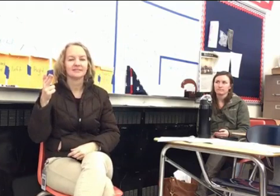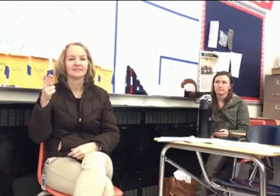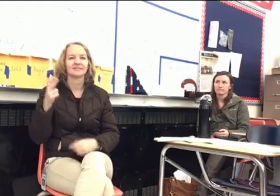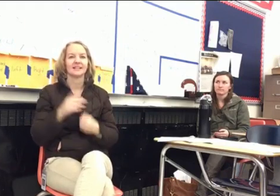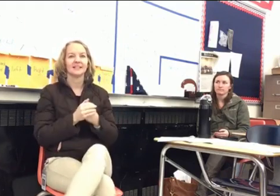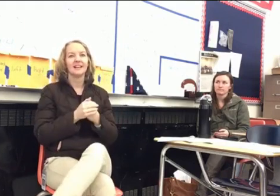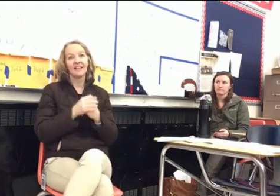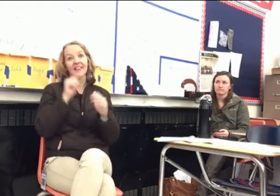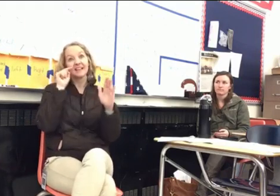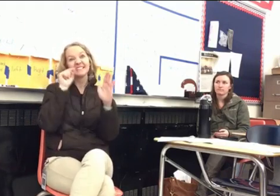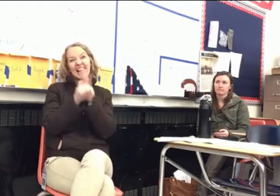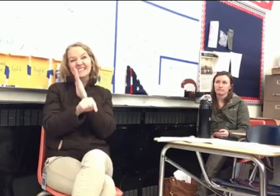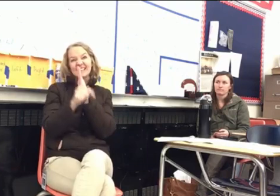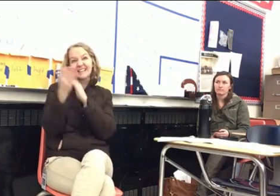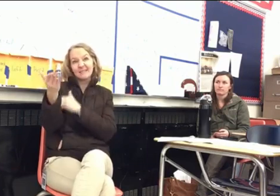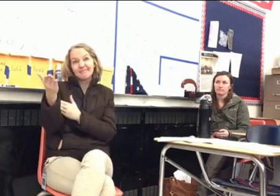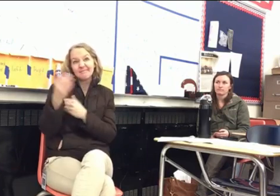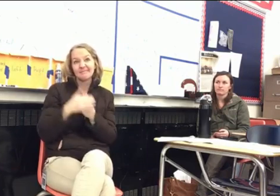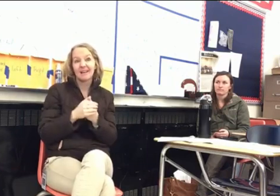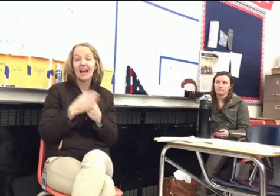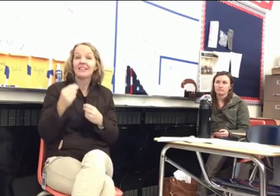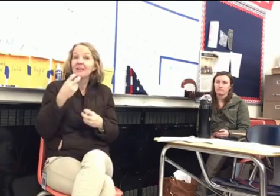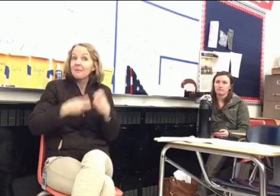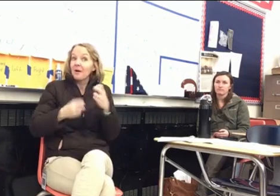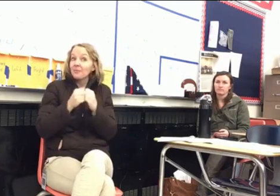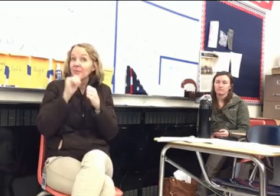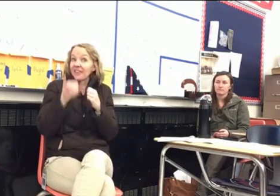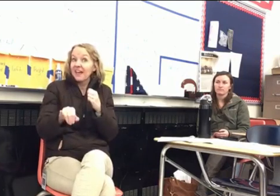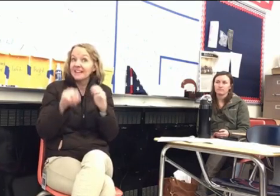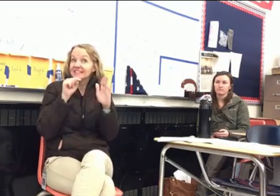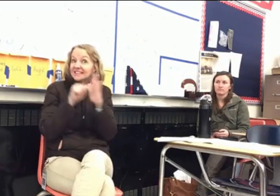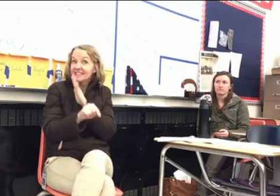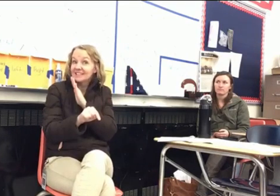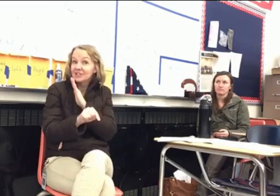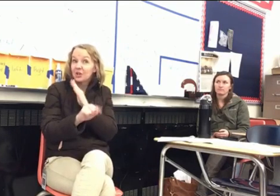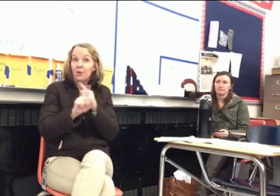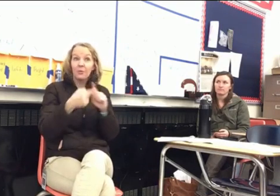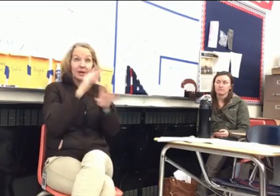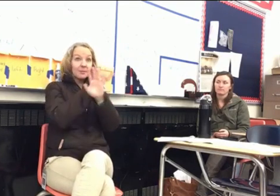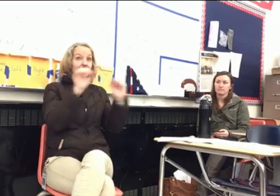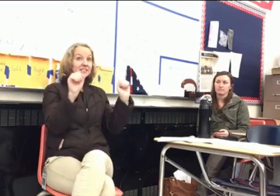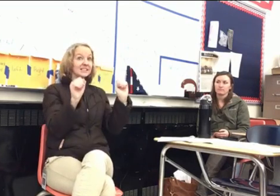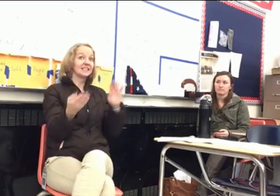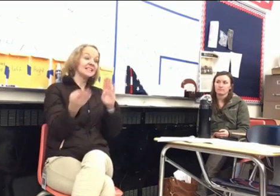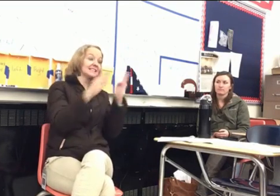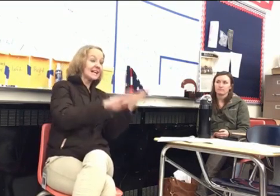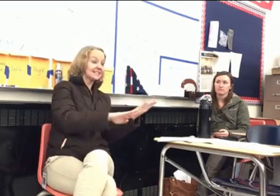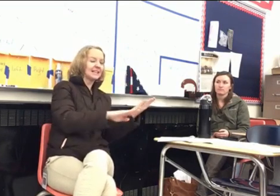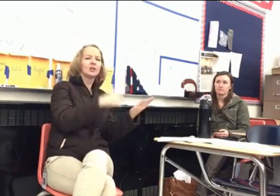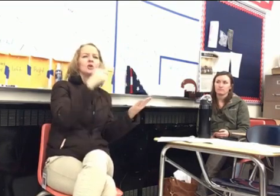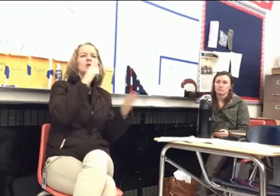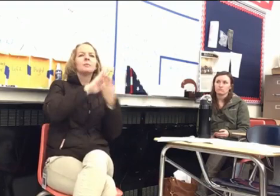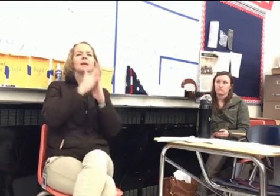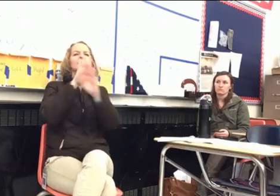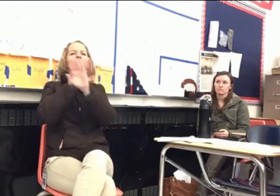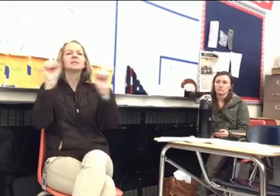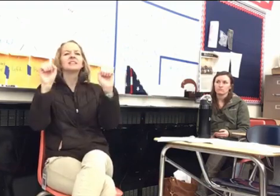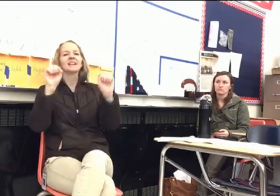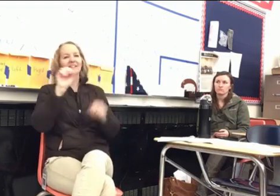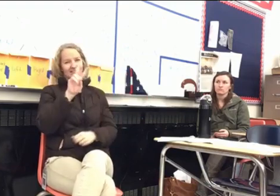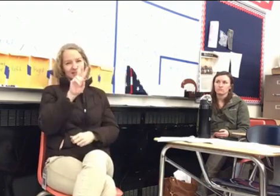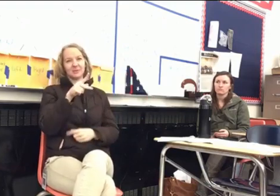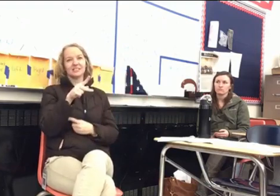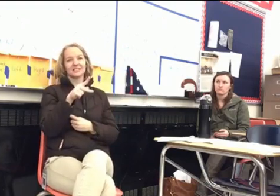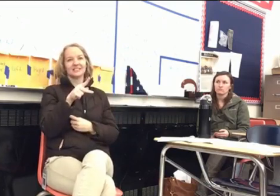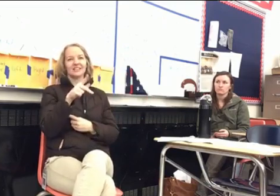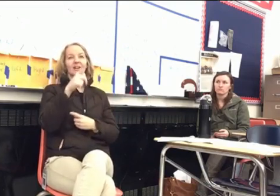they assassinated him. And here's the problem with that assassination. When a president is assassinated, who becomes the president? Yeah,